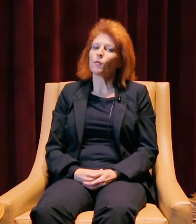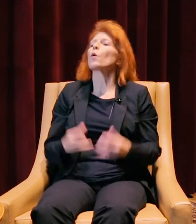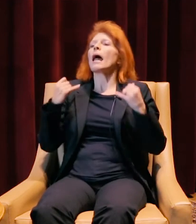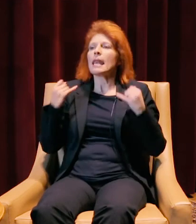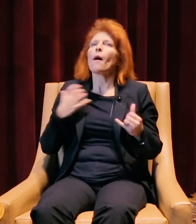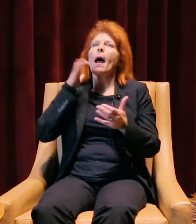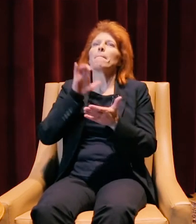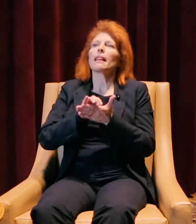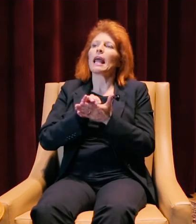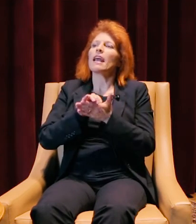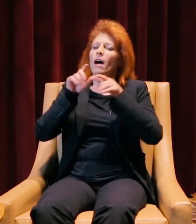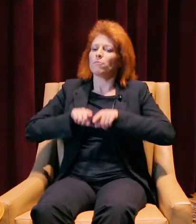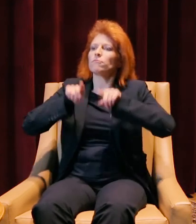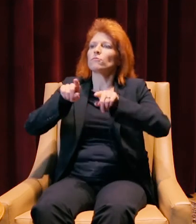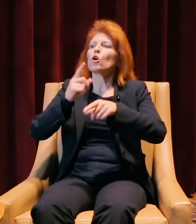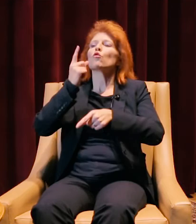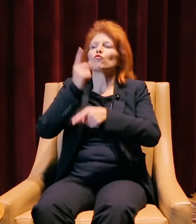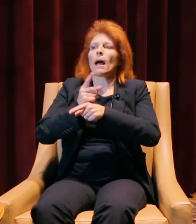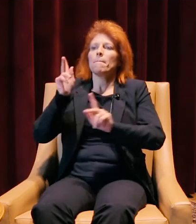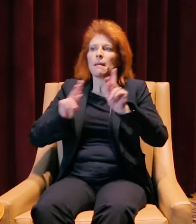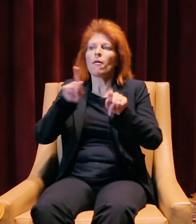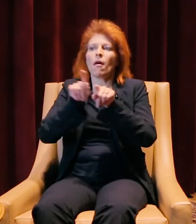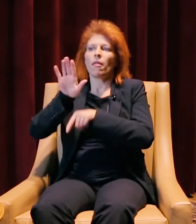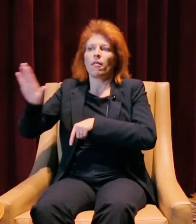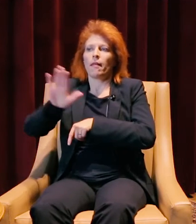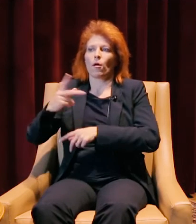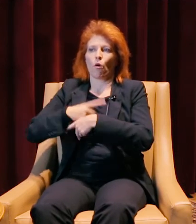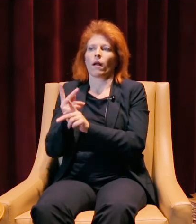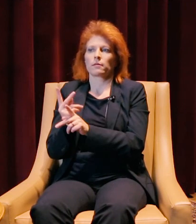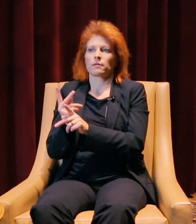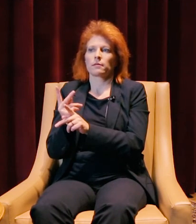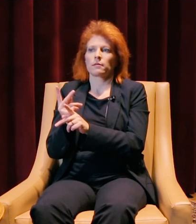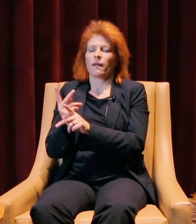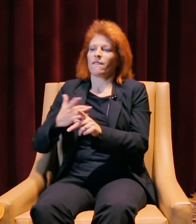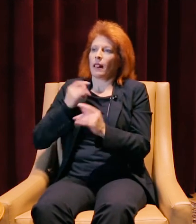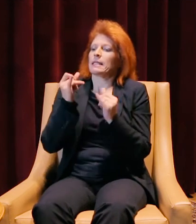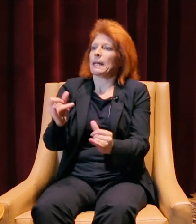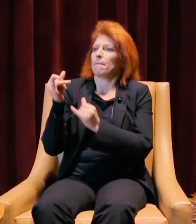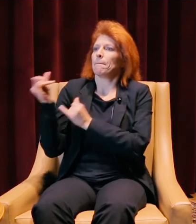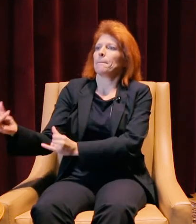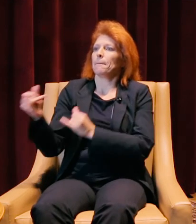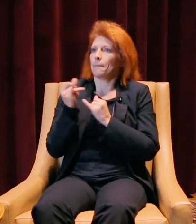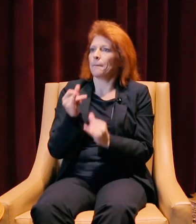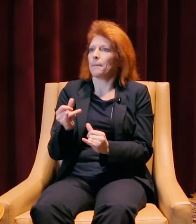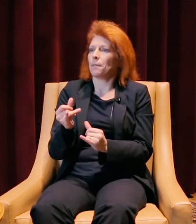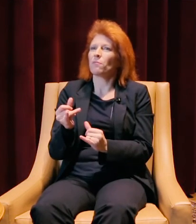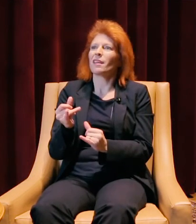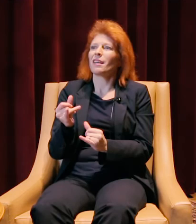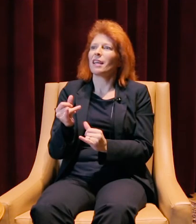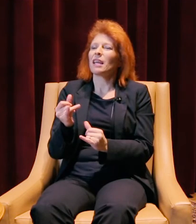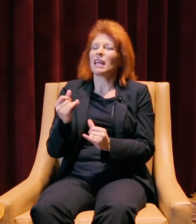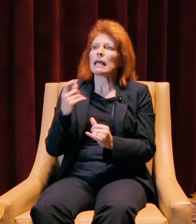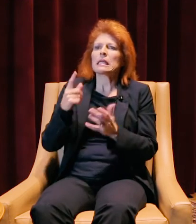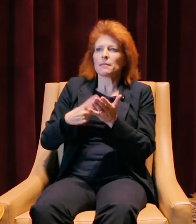now I believe I'm aligned with the right people and the right products, that it's not something I